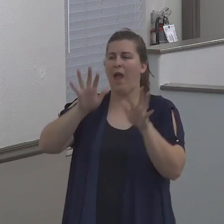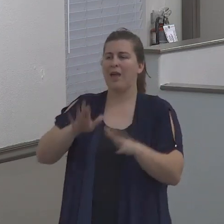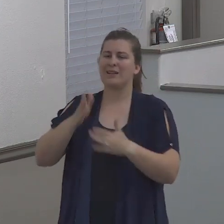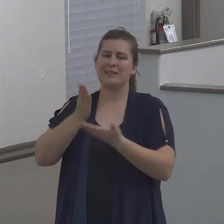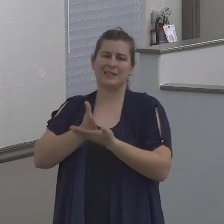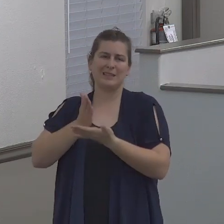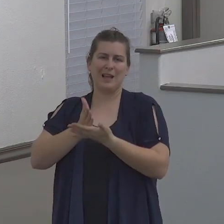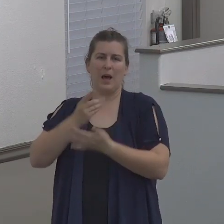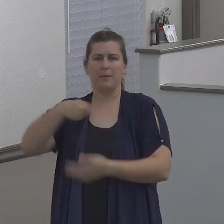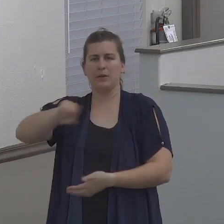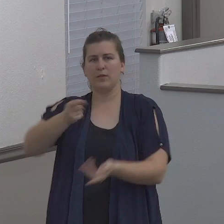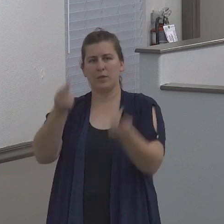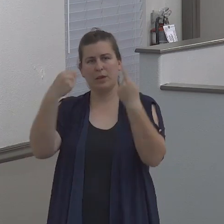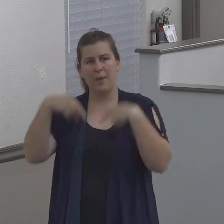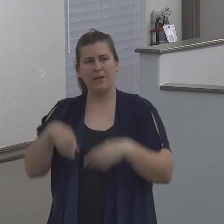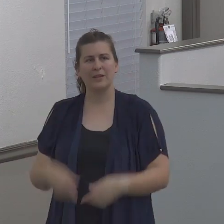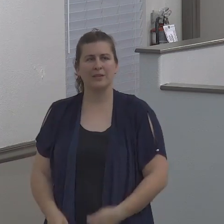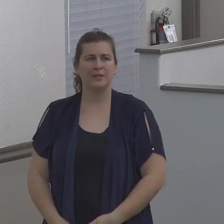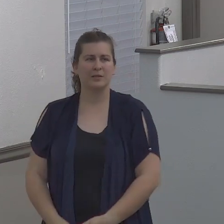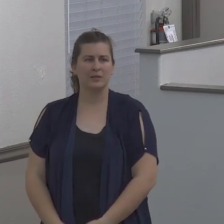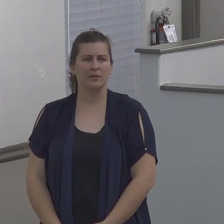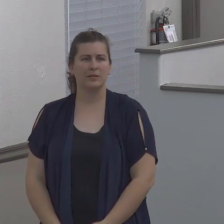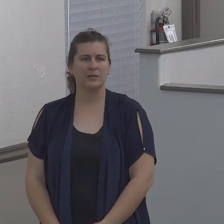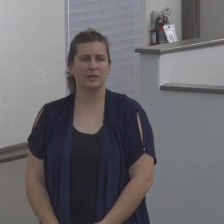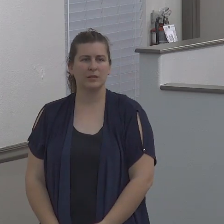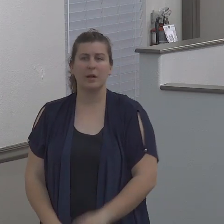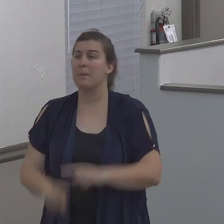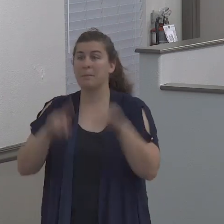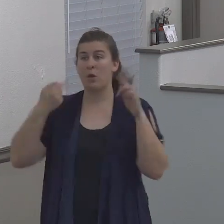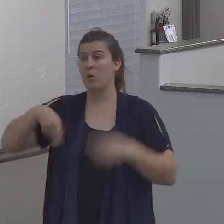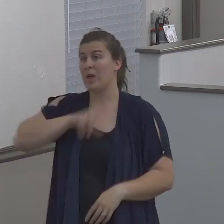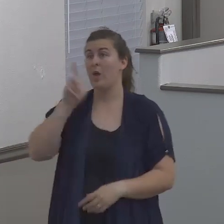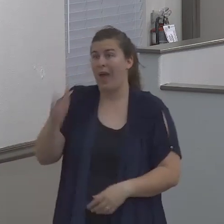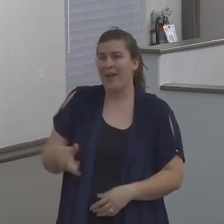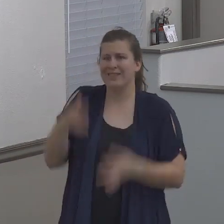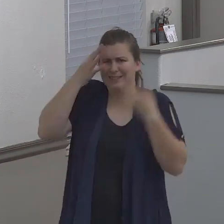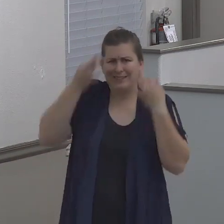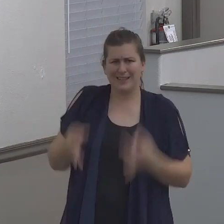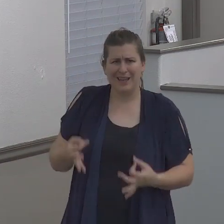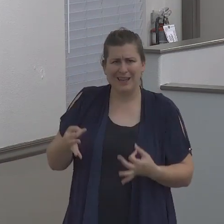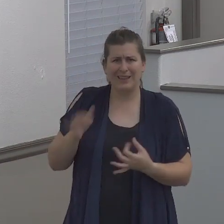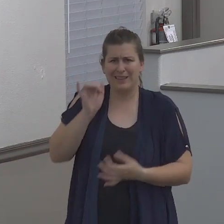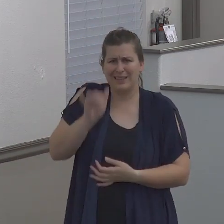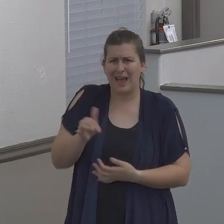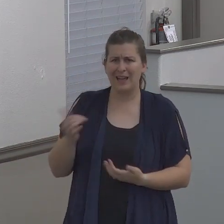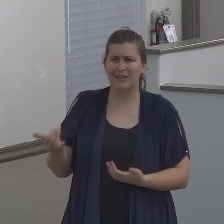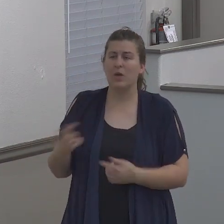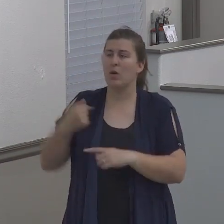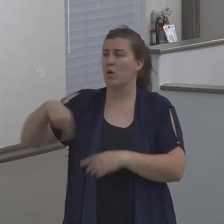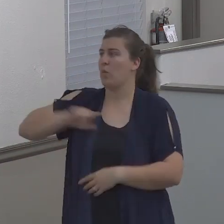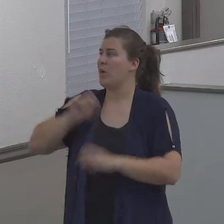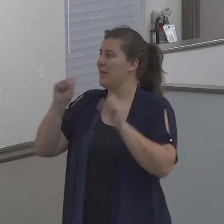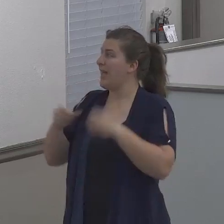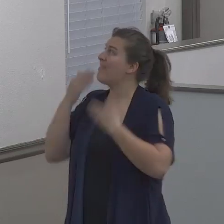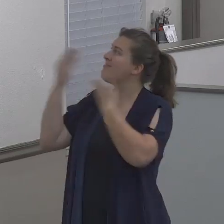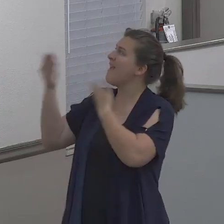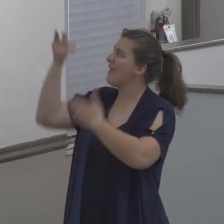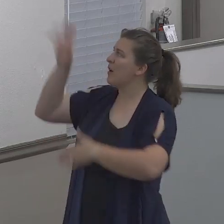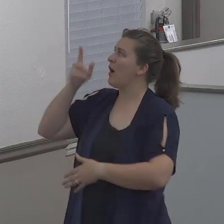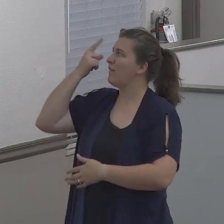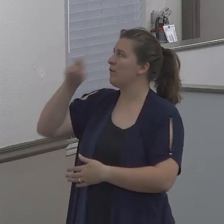are just going to let the rain keep them home. But you know something, beloved? We don't have to make decisions like